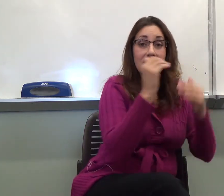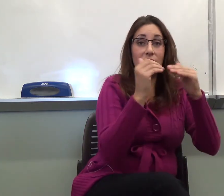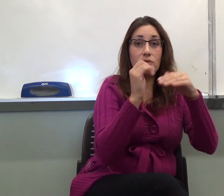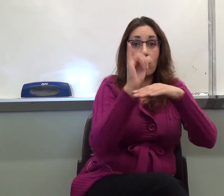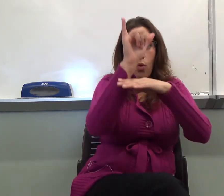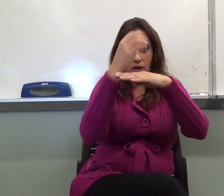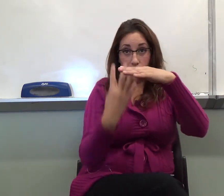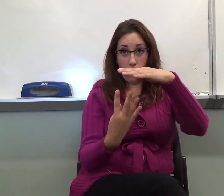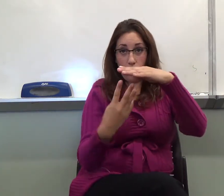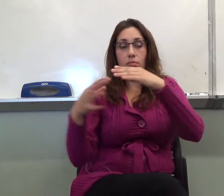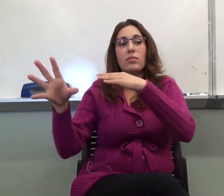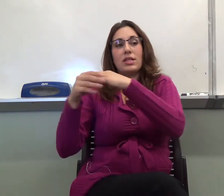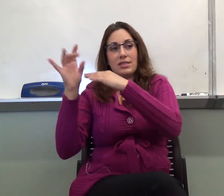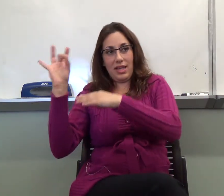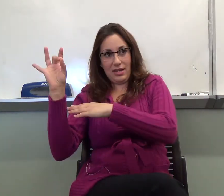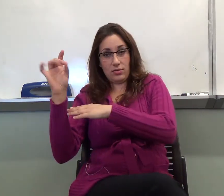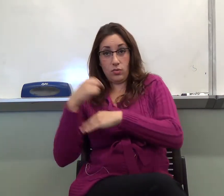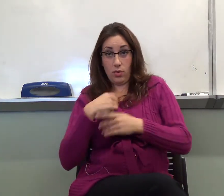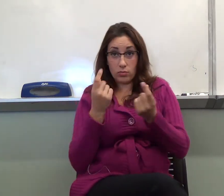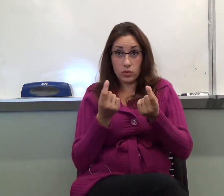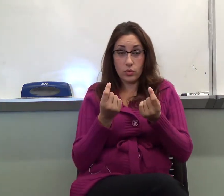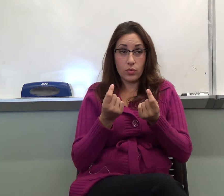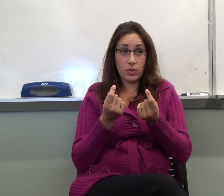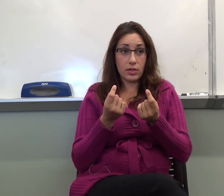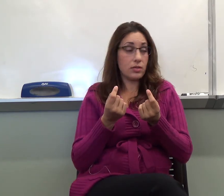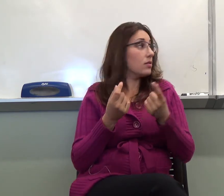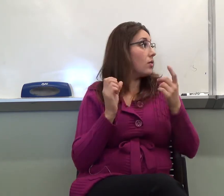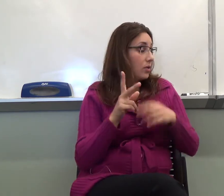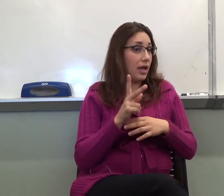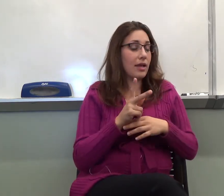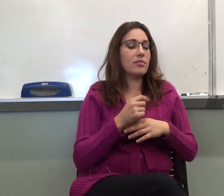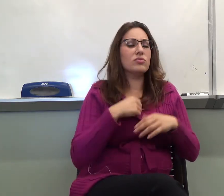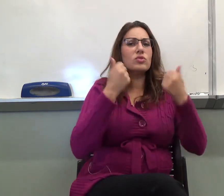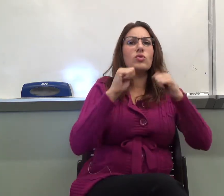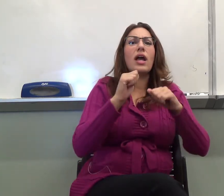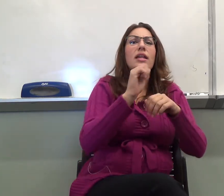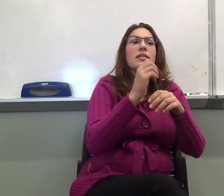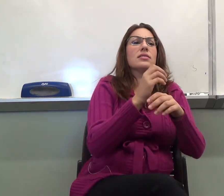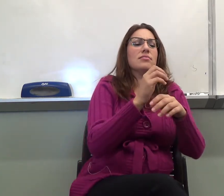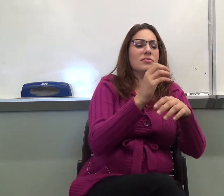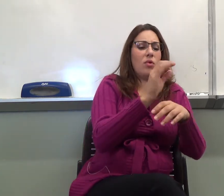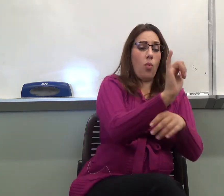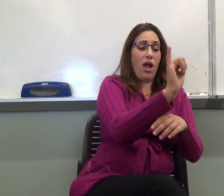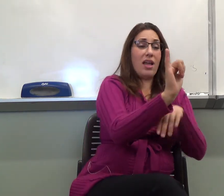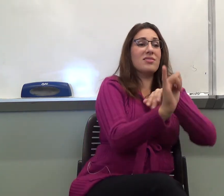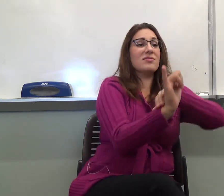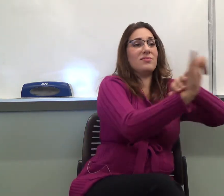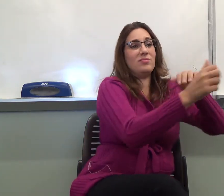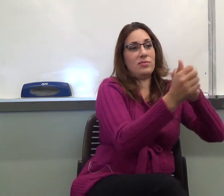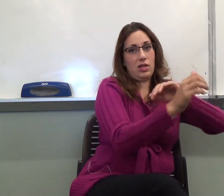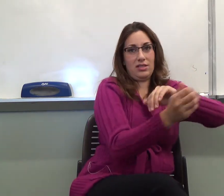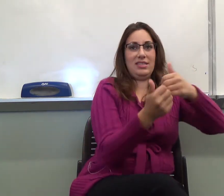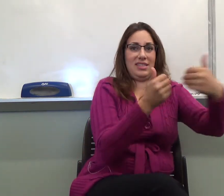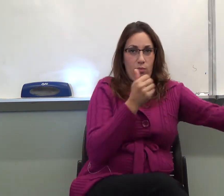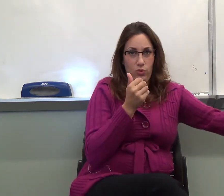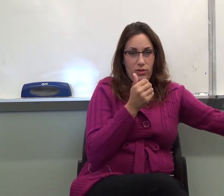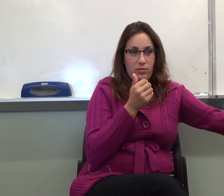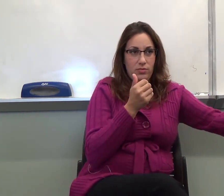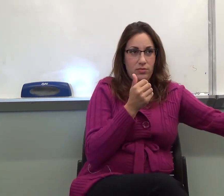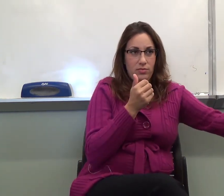Okay? So what I'm doing is trying to isolate this thing here. And I subtract 8 from this side to get rid of that 8. But I have